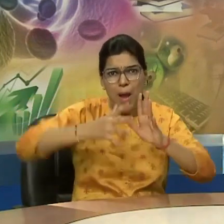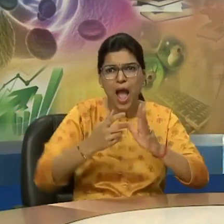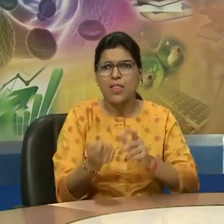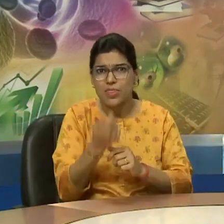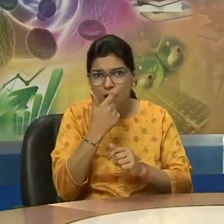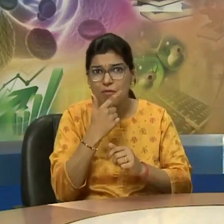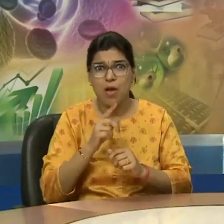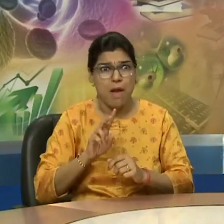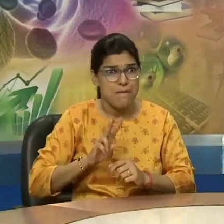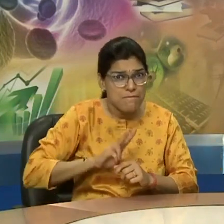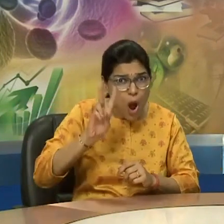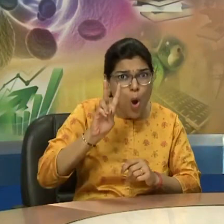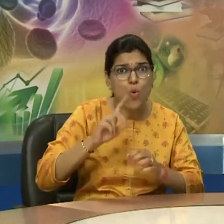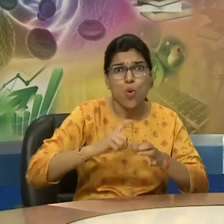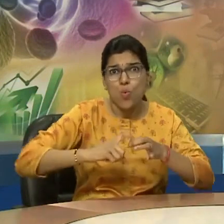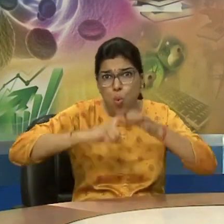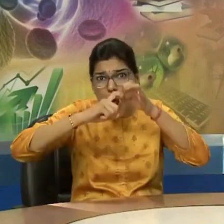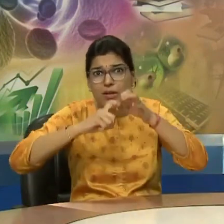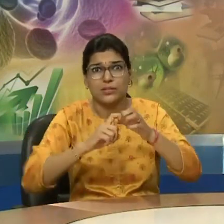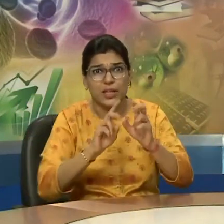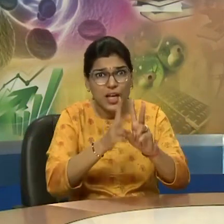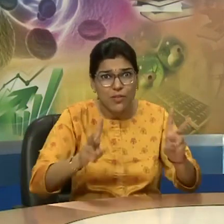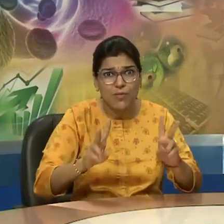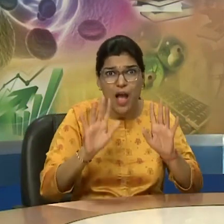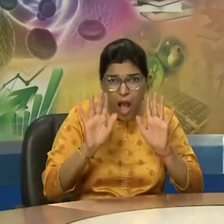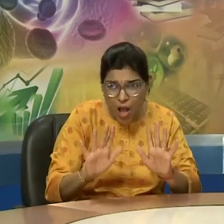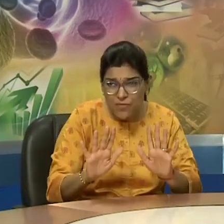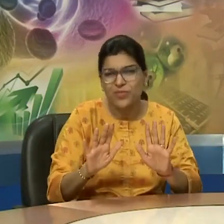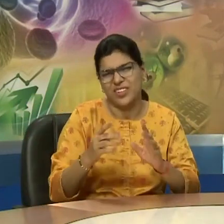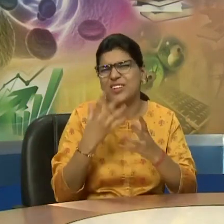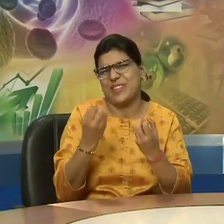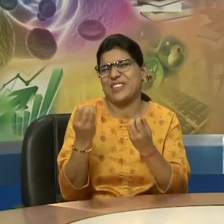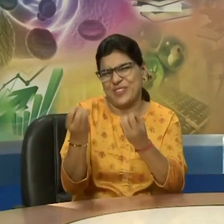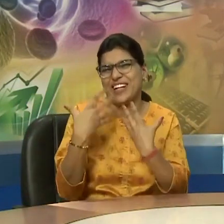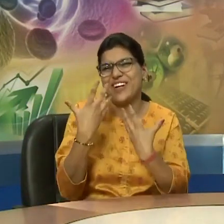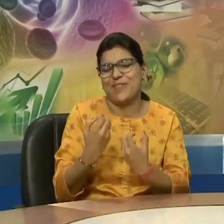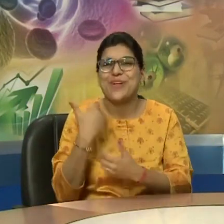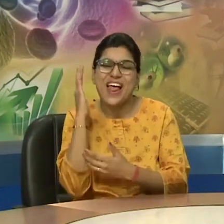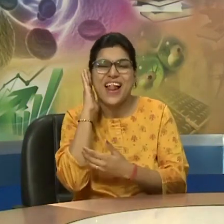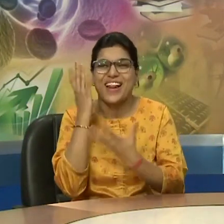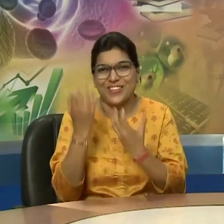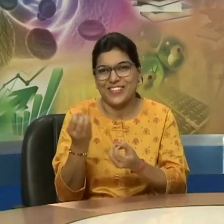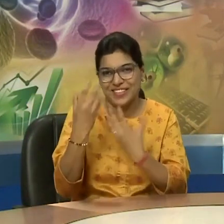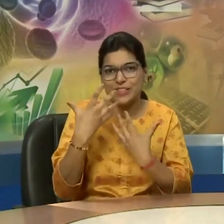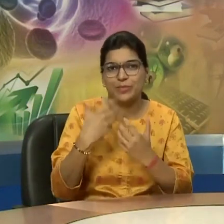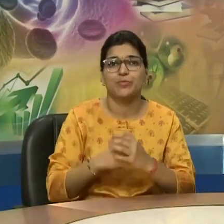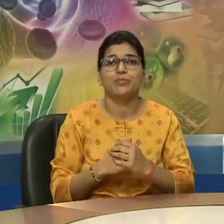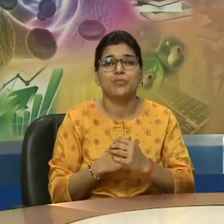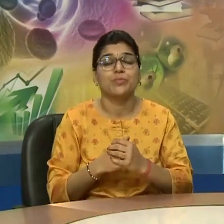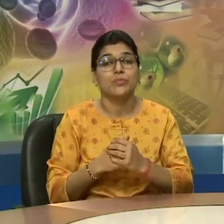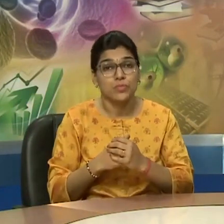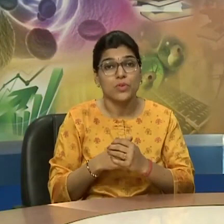Neema, Grandpa, do you tell me about the medical value of the